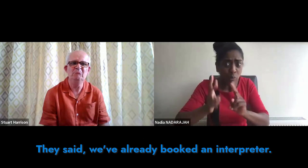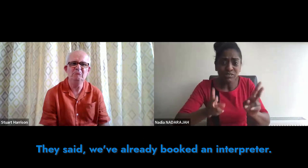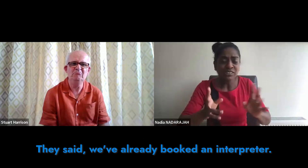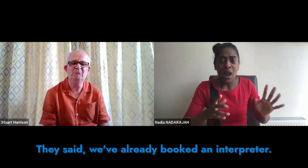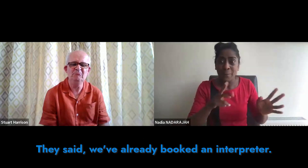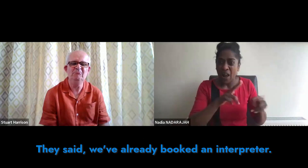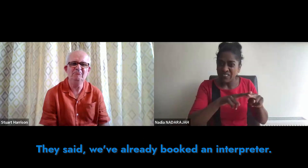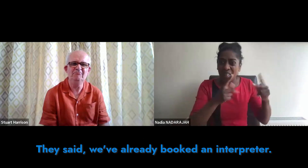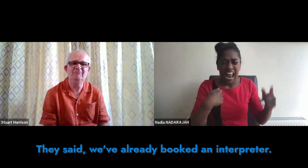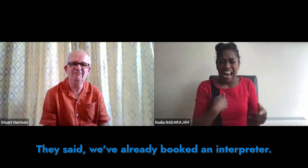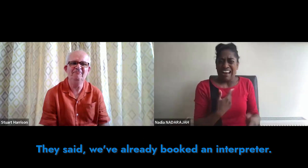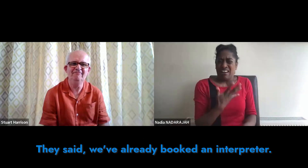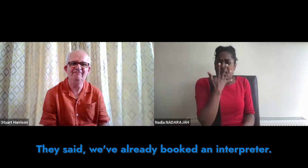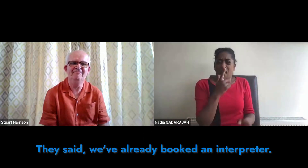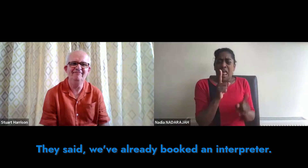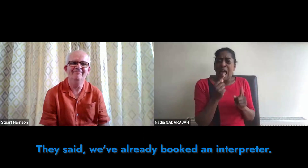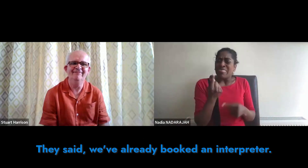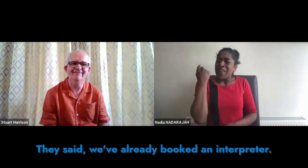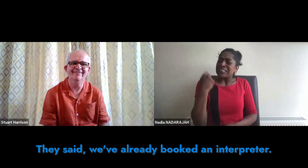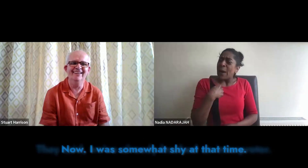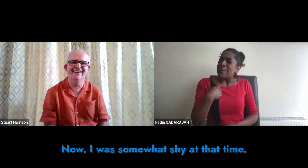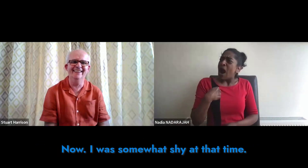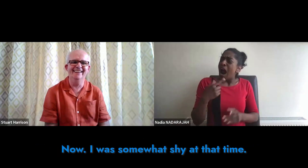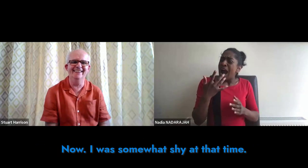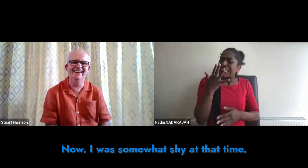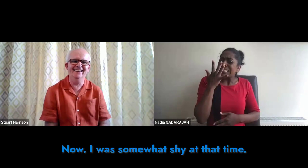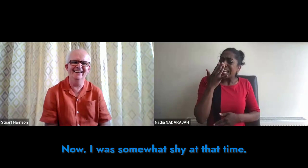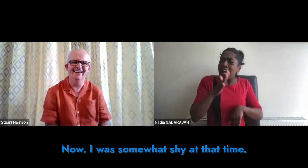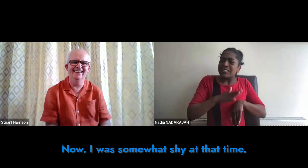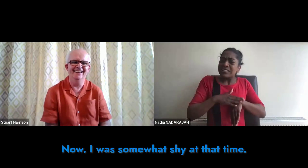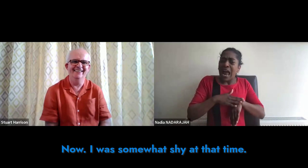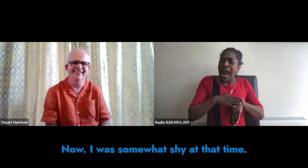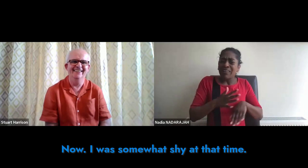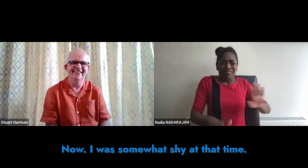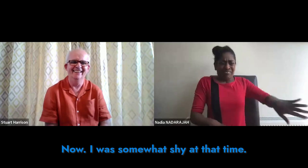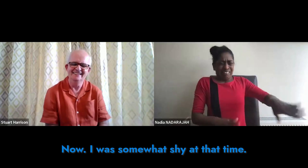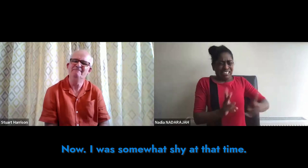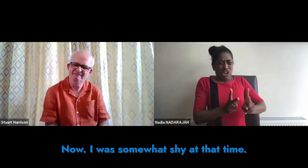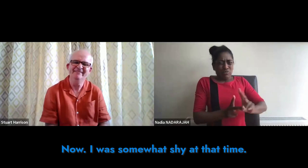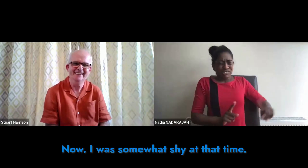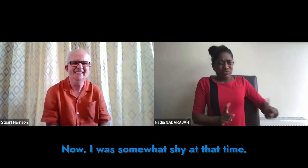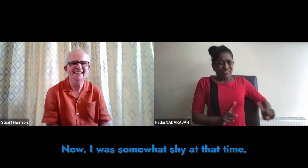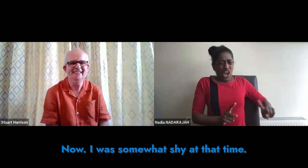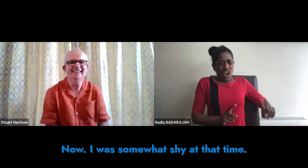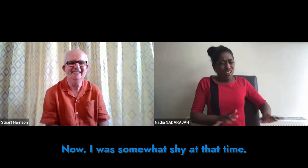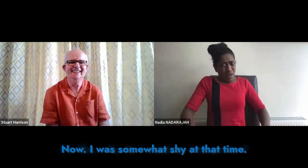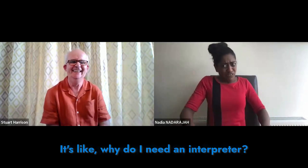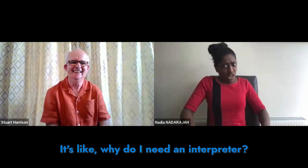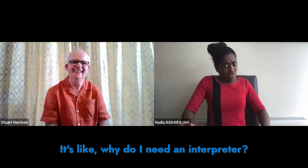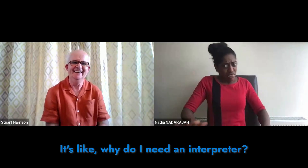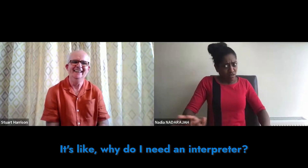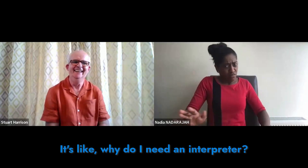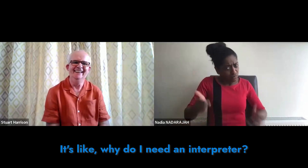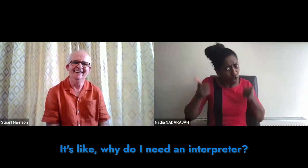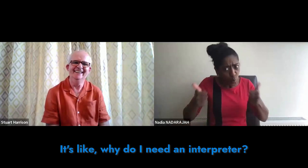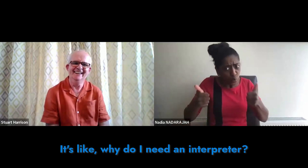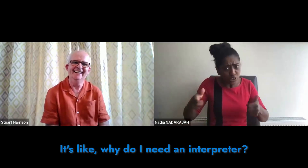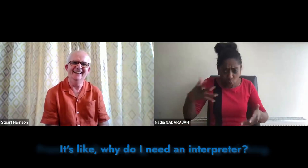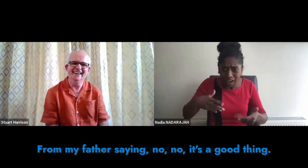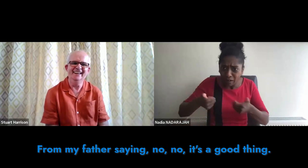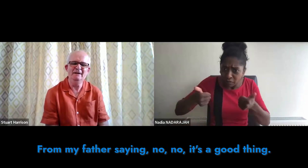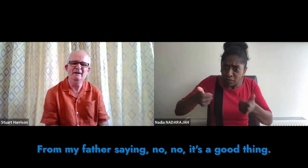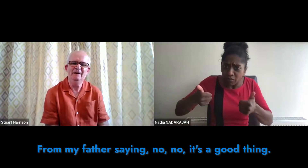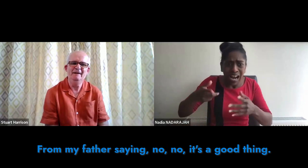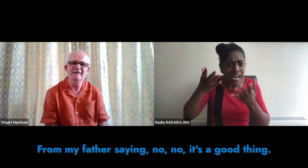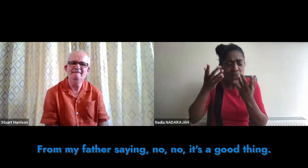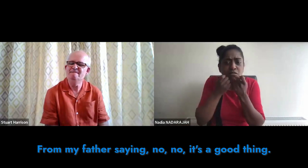And they said, we've already booked an interpreter. Now, I was somewhat shy at that time. It's like, why do I need an interpreter